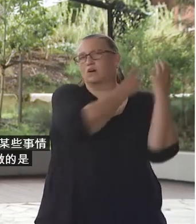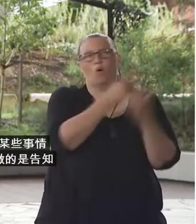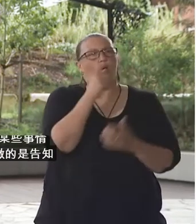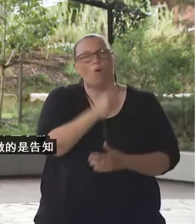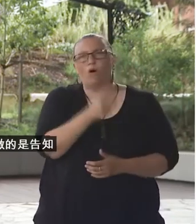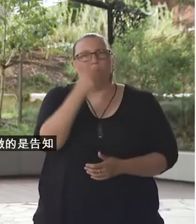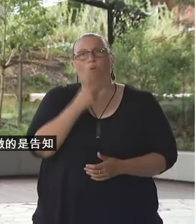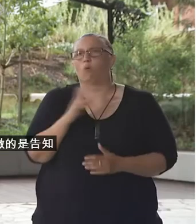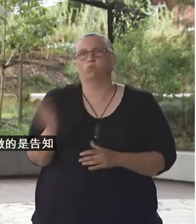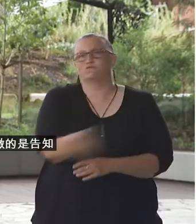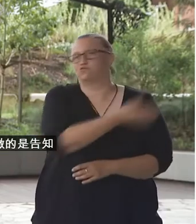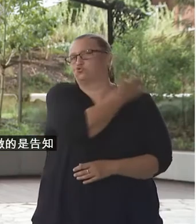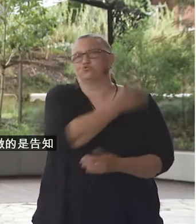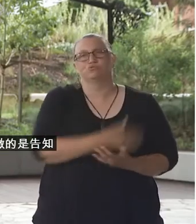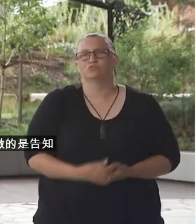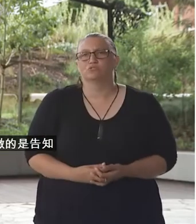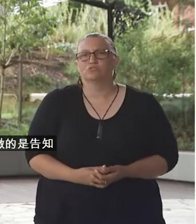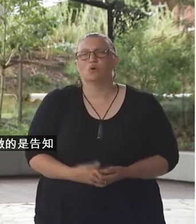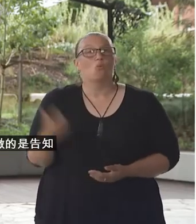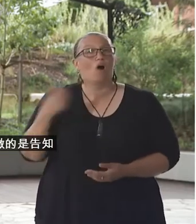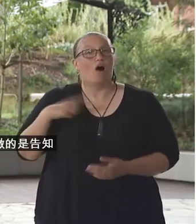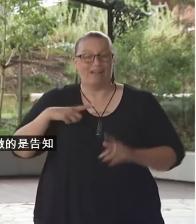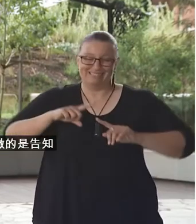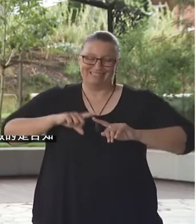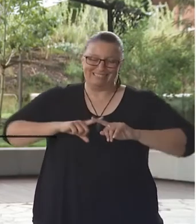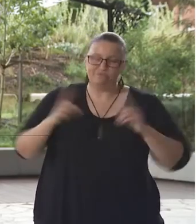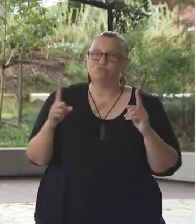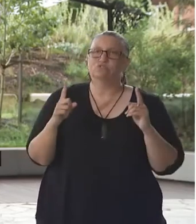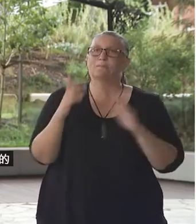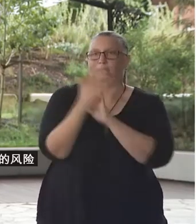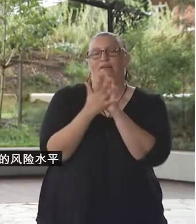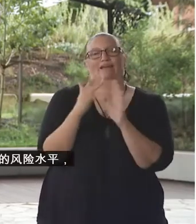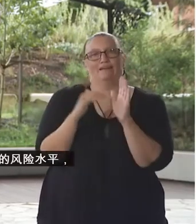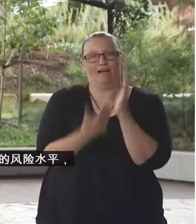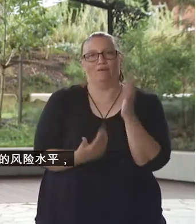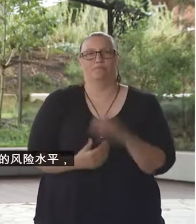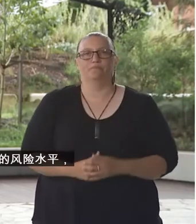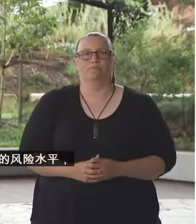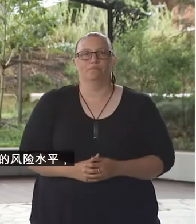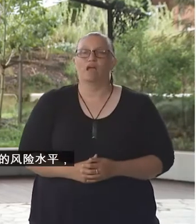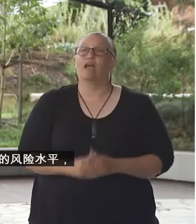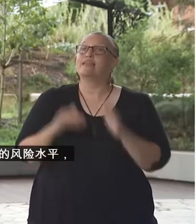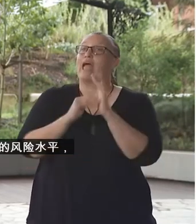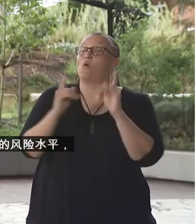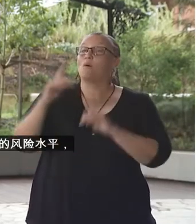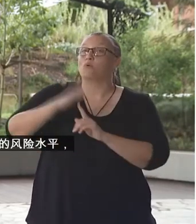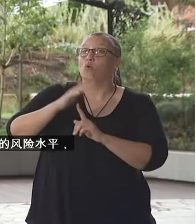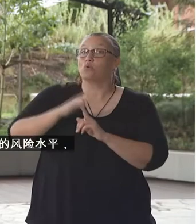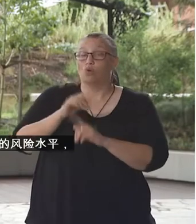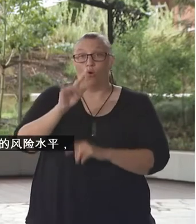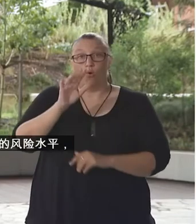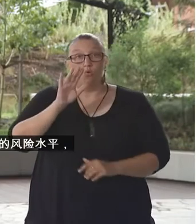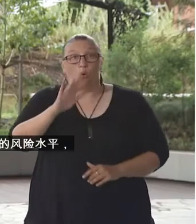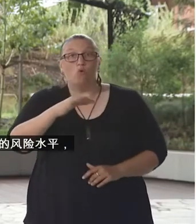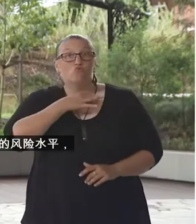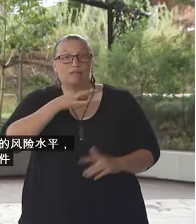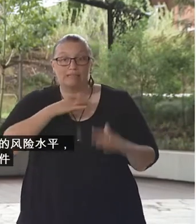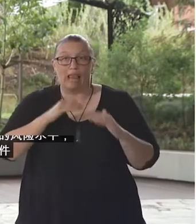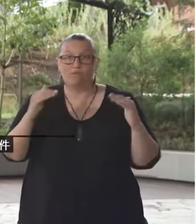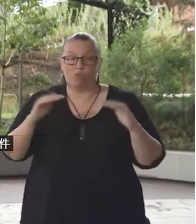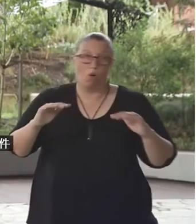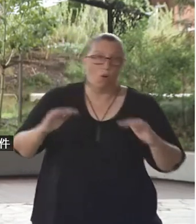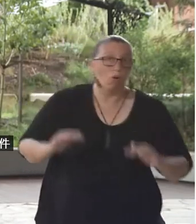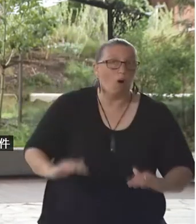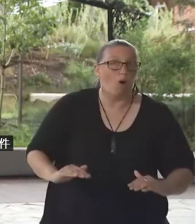is inform the community about their level of risk following an exposure to COVID. And there's a guidance document